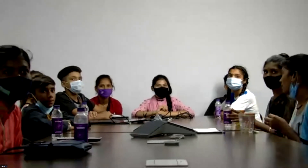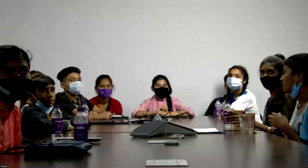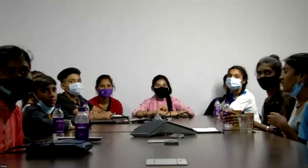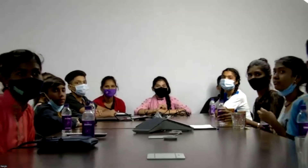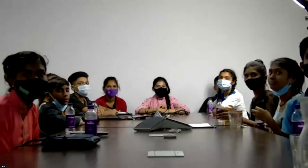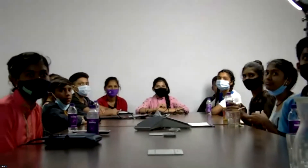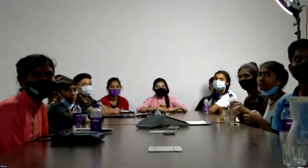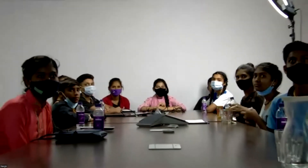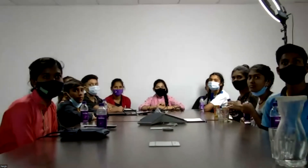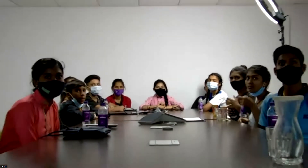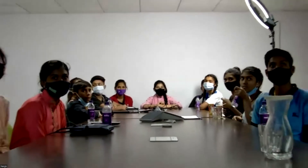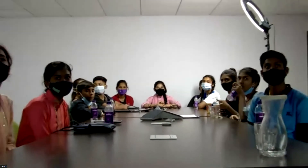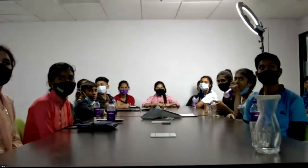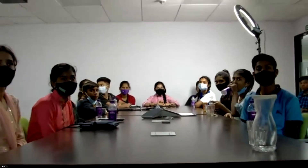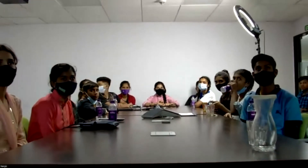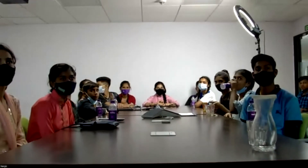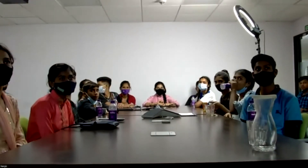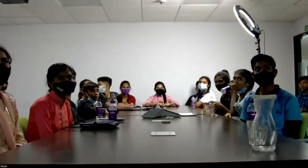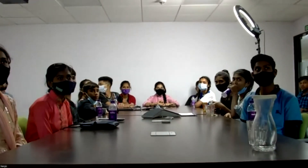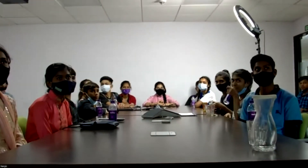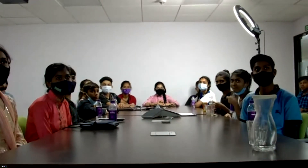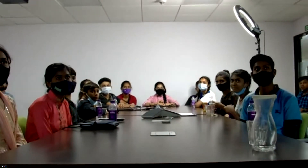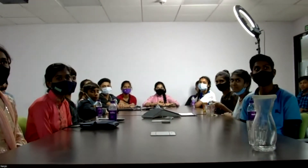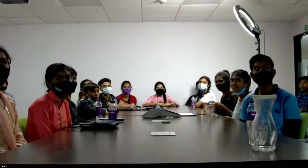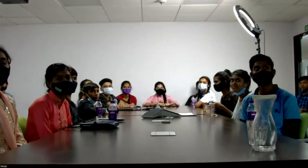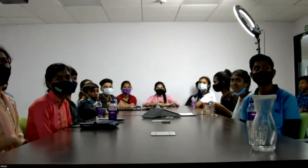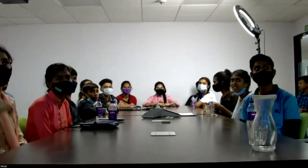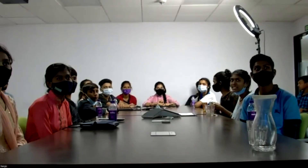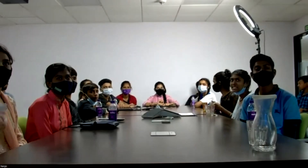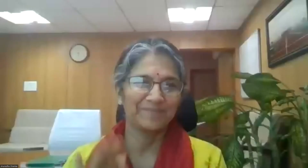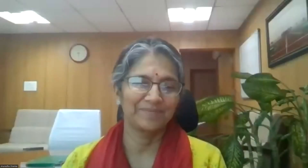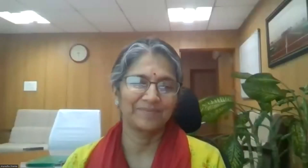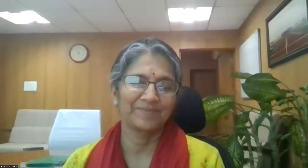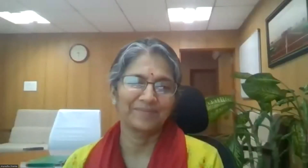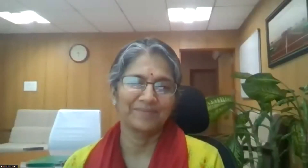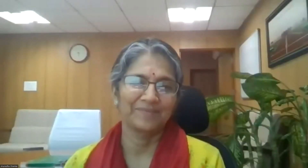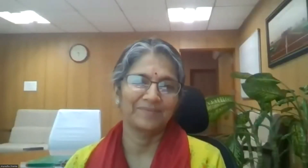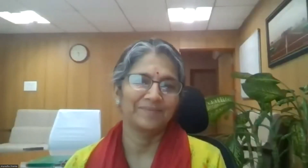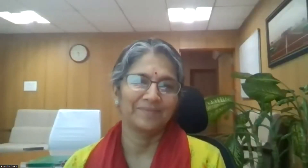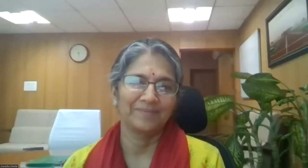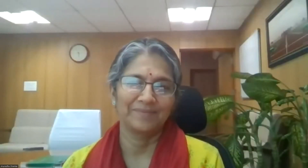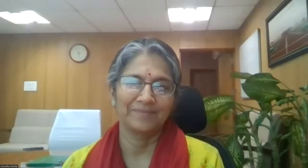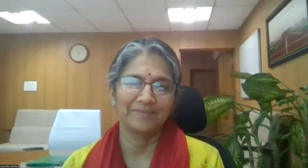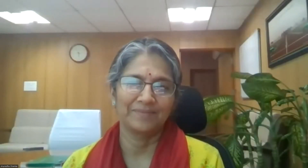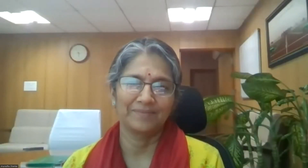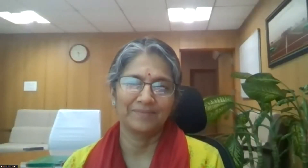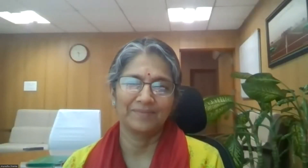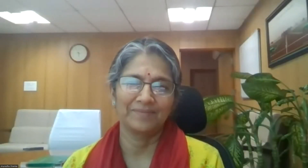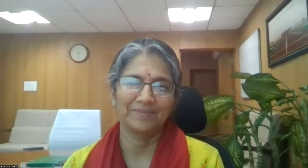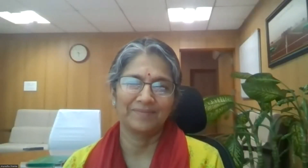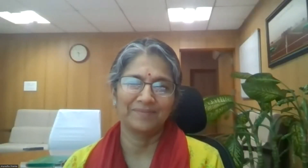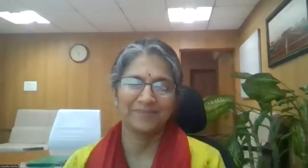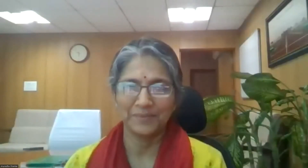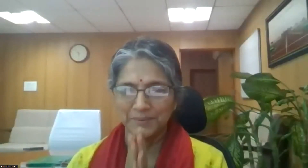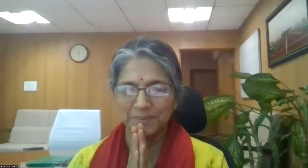the Additional Director General of Police in Madhya Pradesh, who gave an amazingly inspiring speech. Thank you so much to